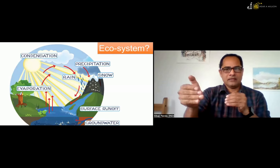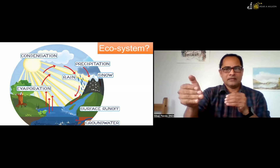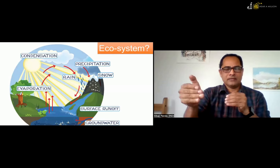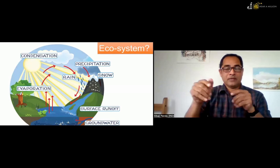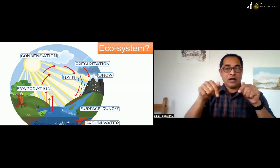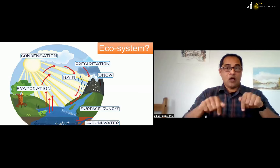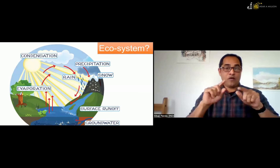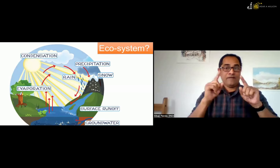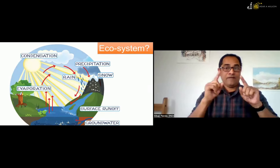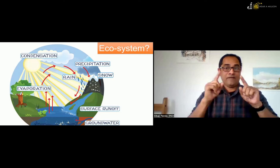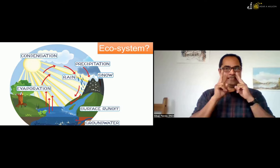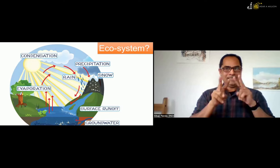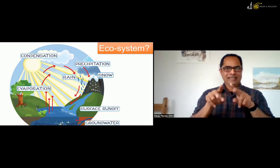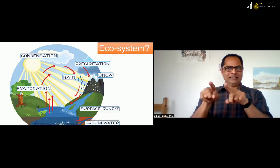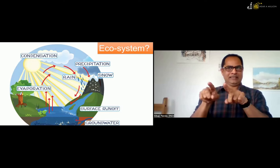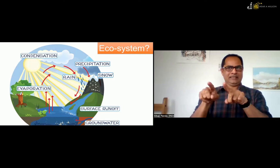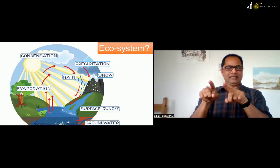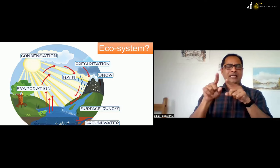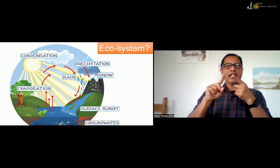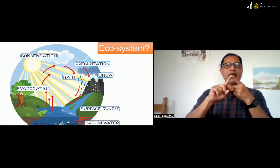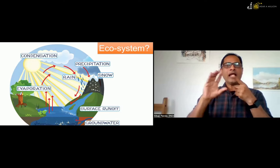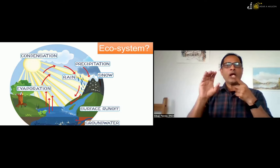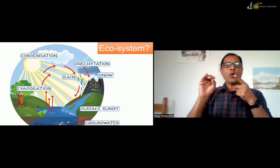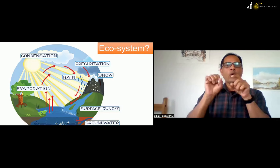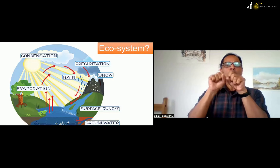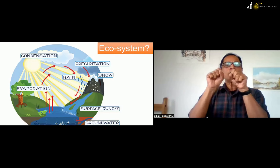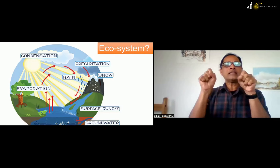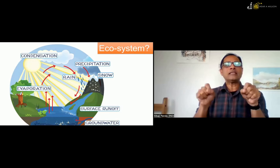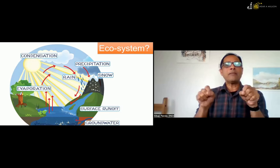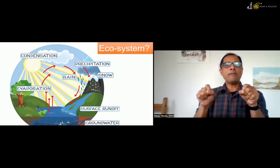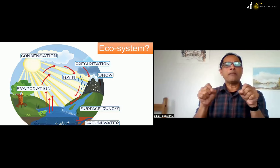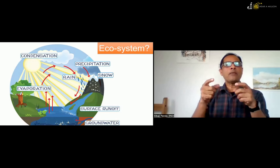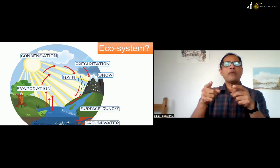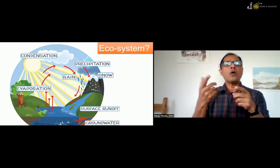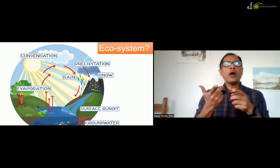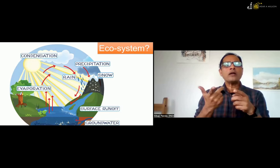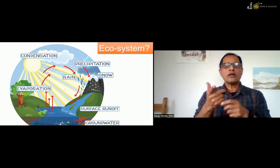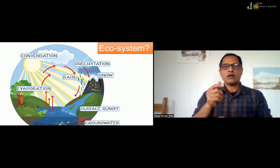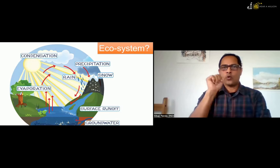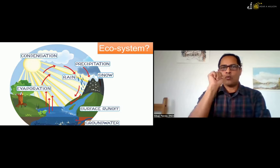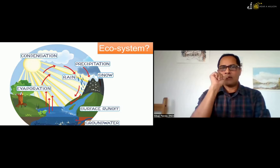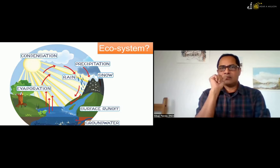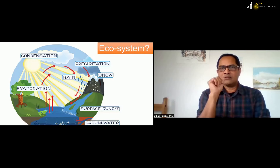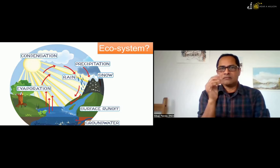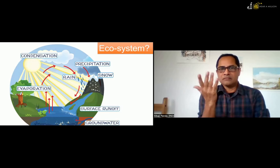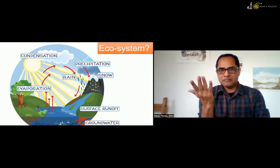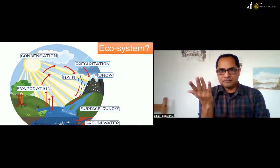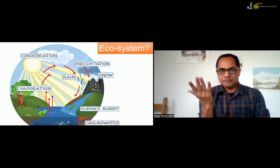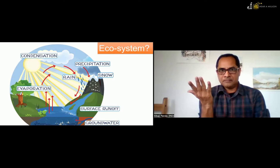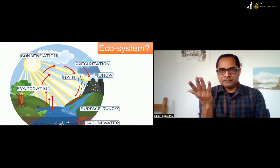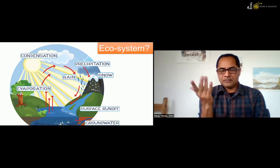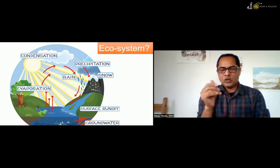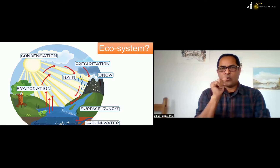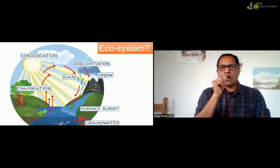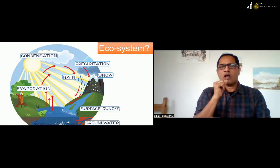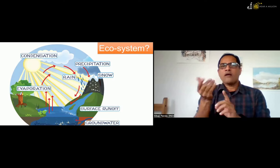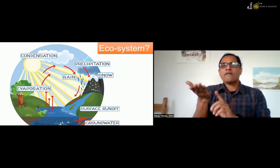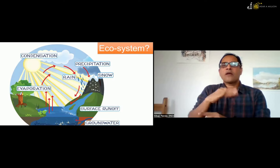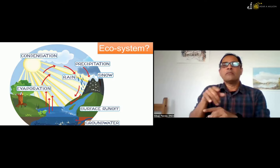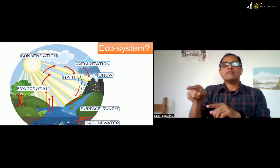what is the ecosystem or the deaf ecosystem? But I will get to that, before which I would like for you